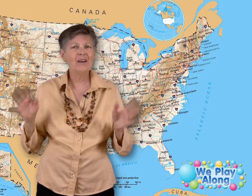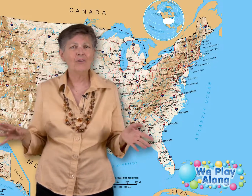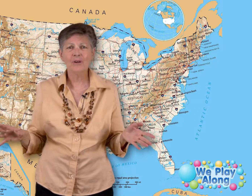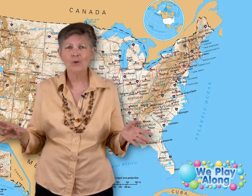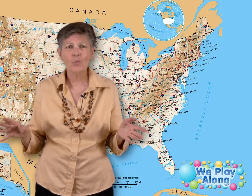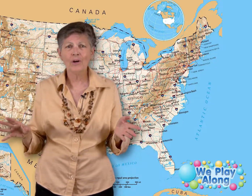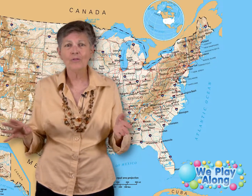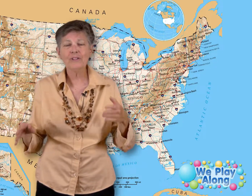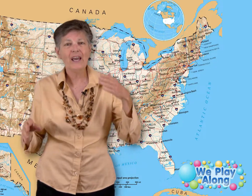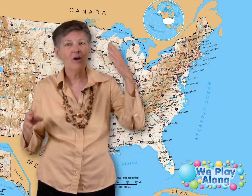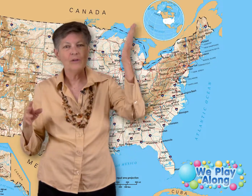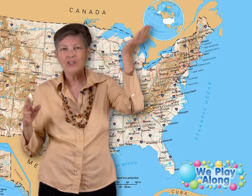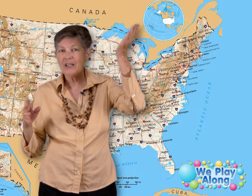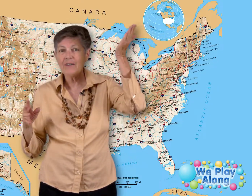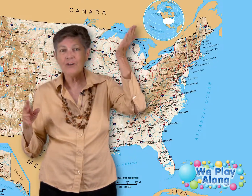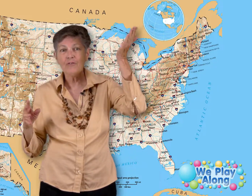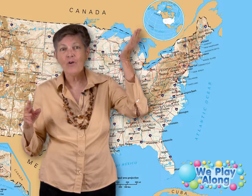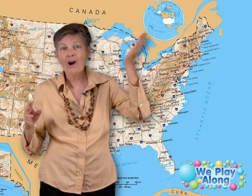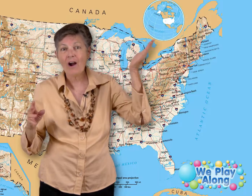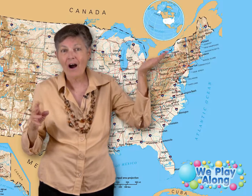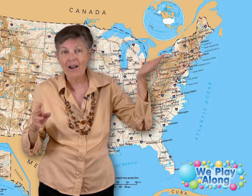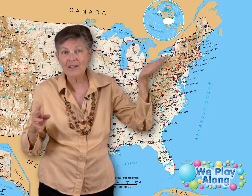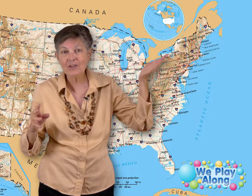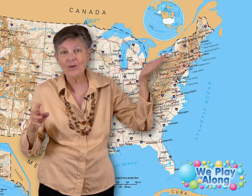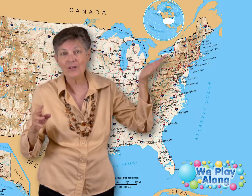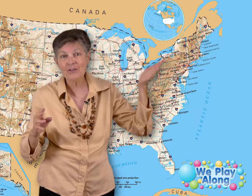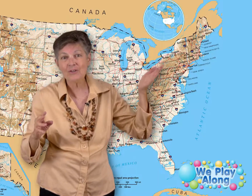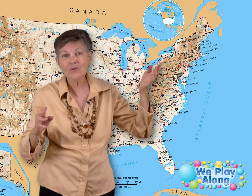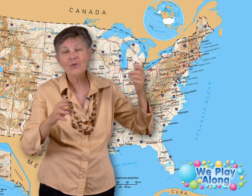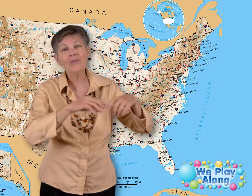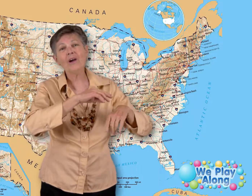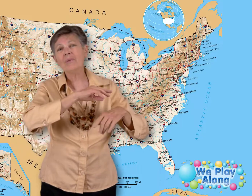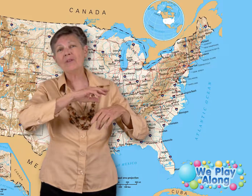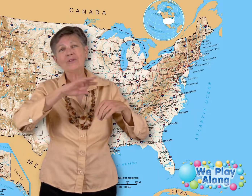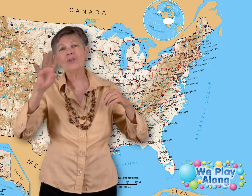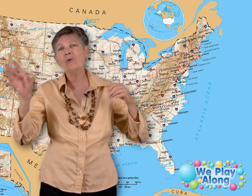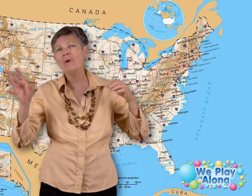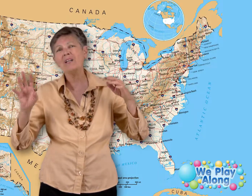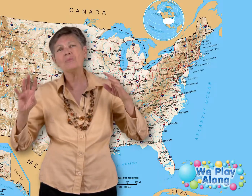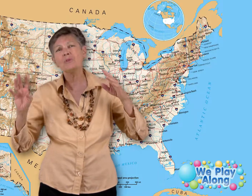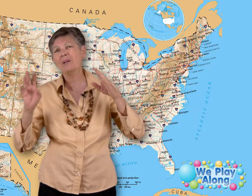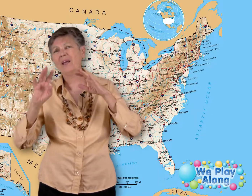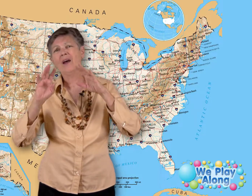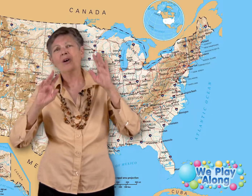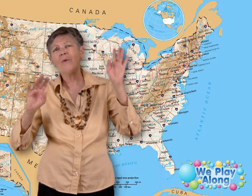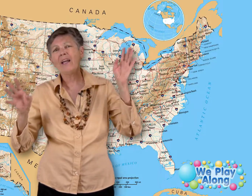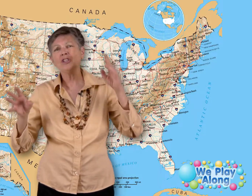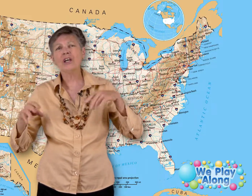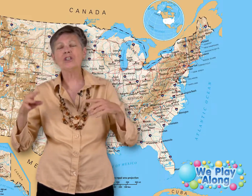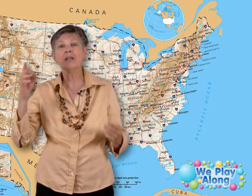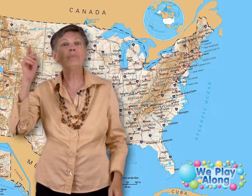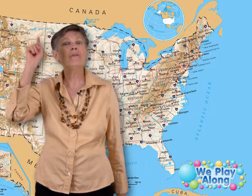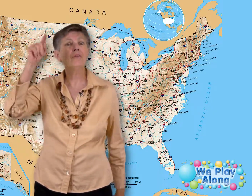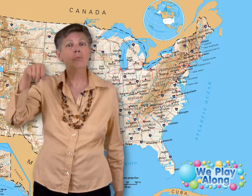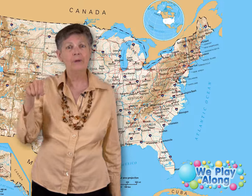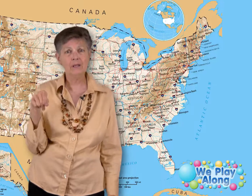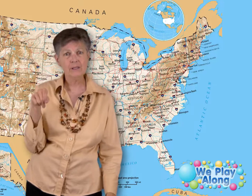Denver is a wonderful town. She lived in Fort Collins going to school there, but there's so much between Grand Junction. Buffalo Bill is